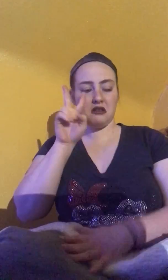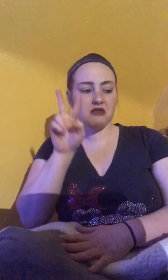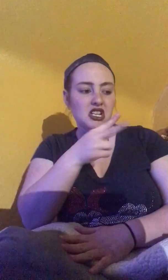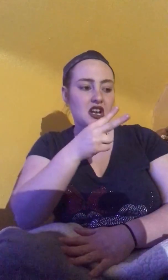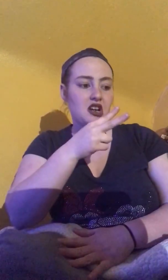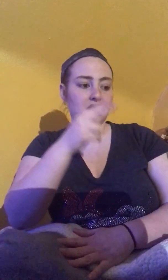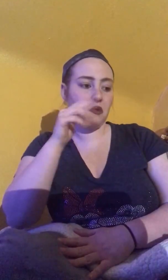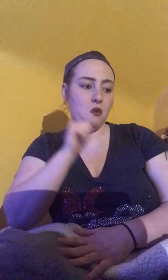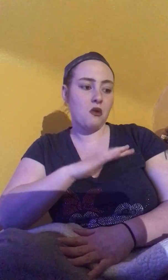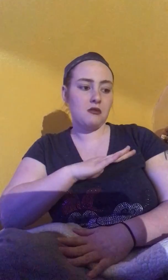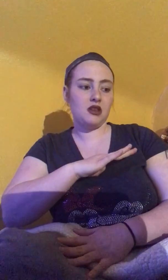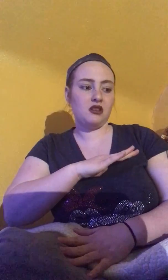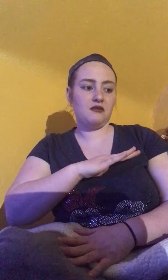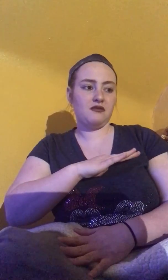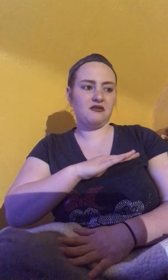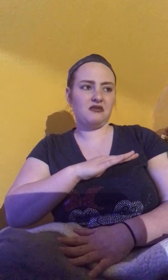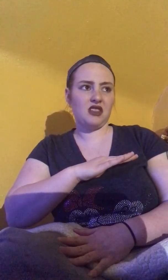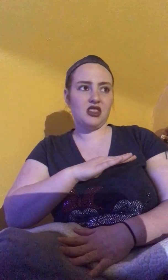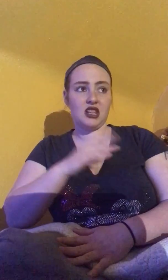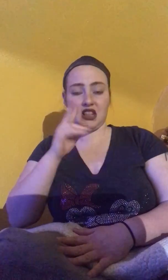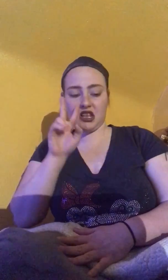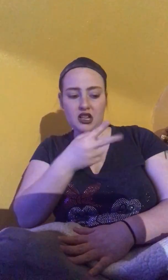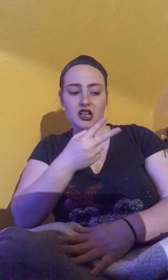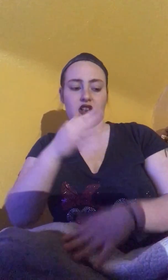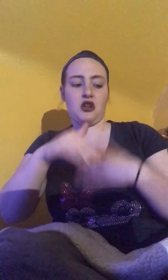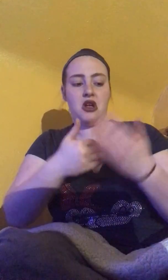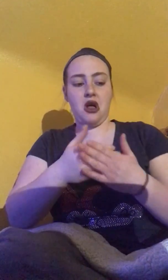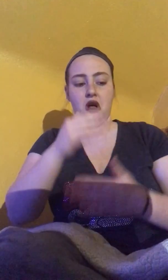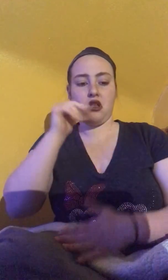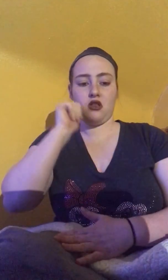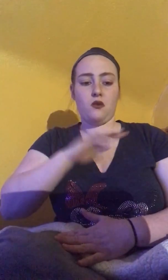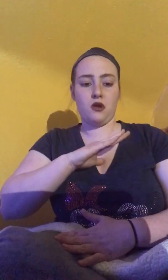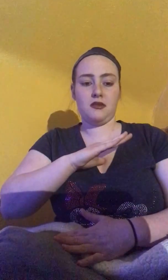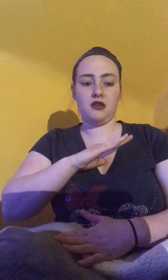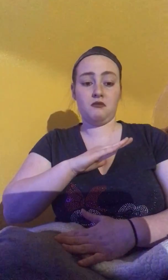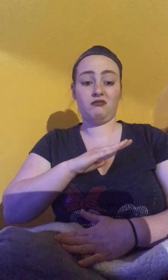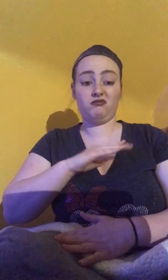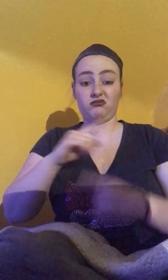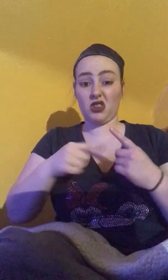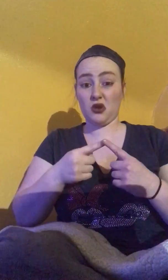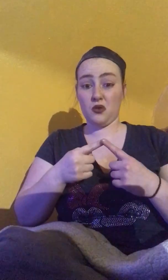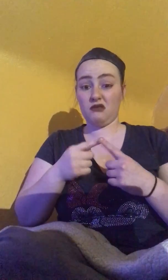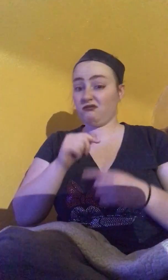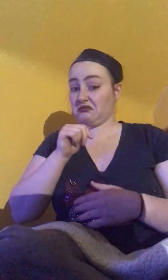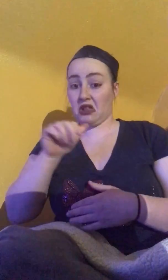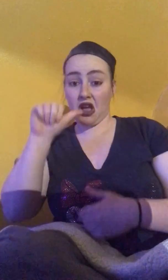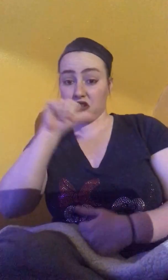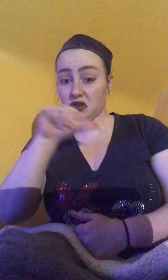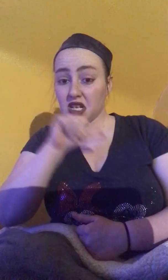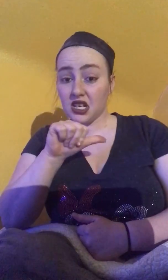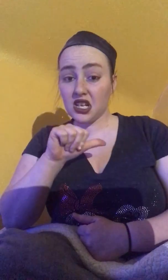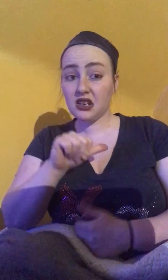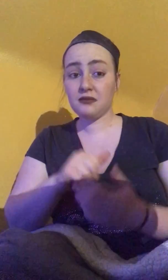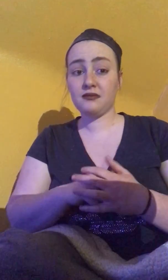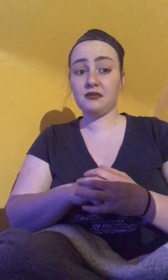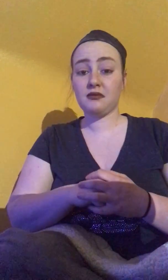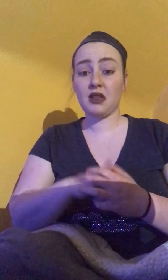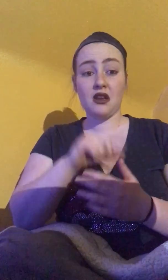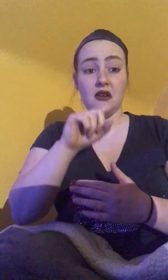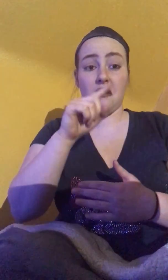do, preying on women who are just getting sober in their most vulnerable state. And speaking of a vulnerable